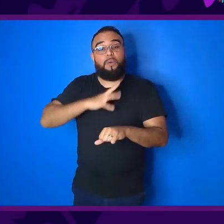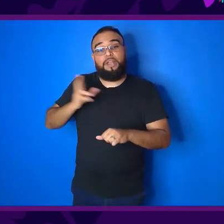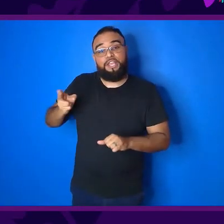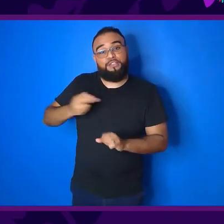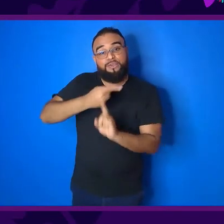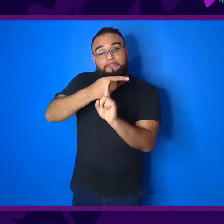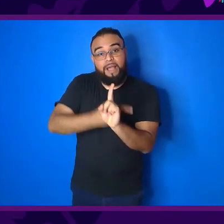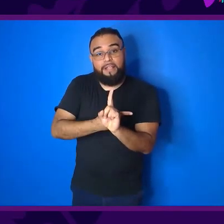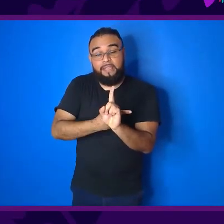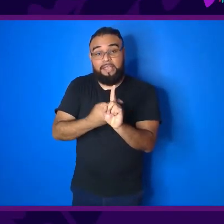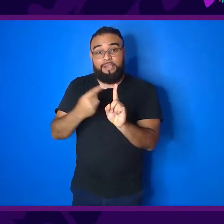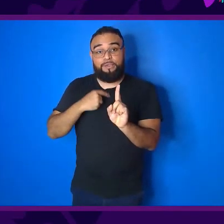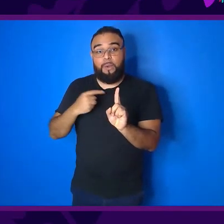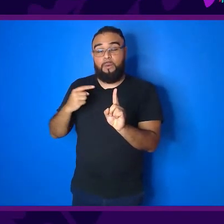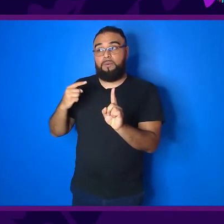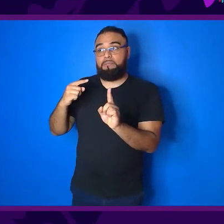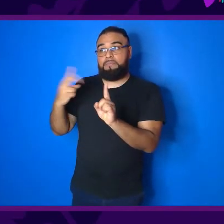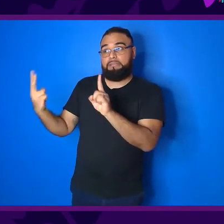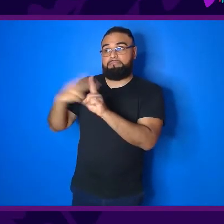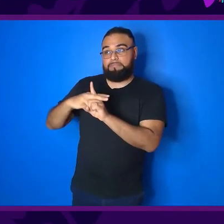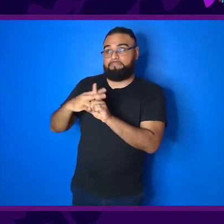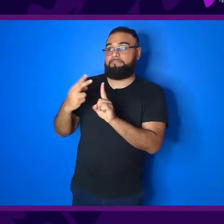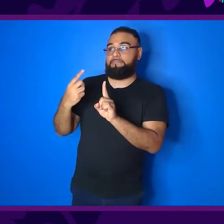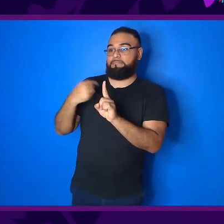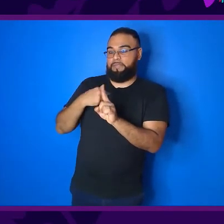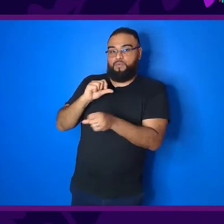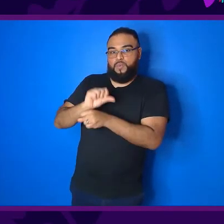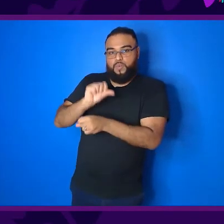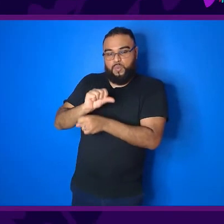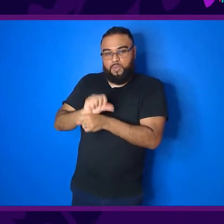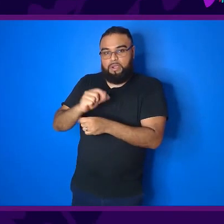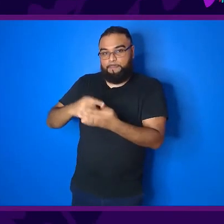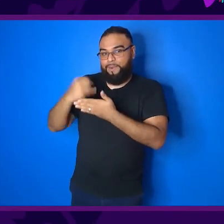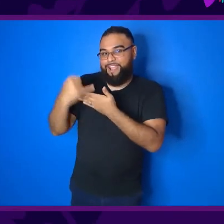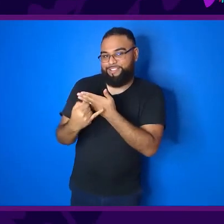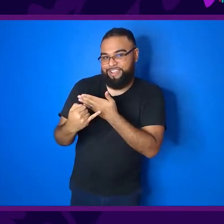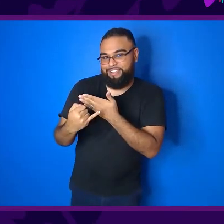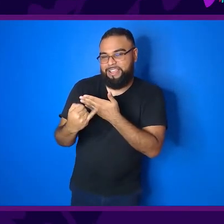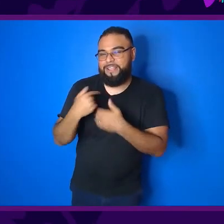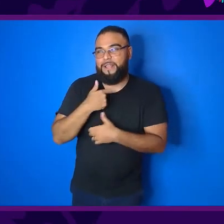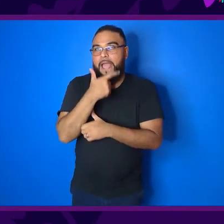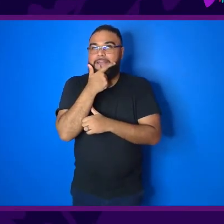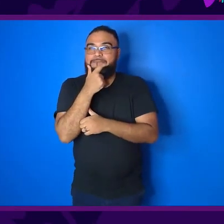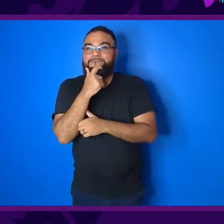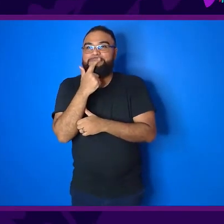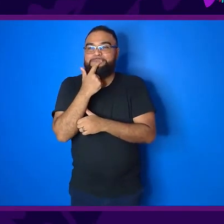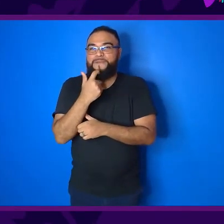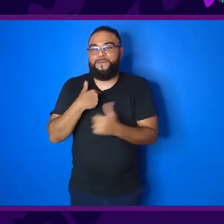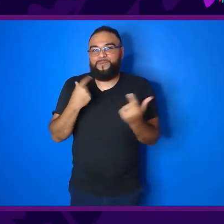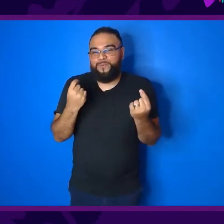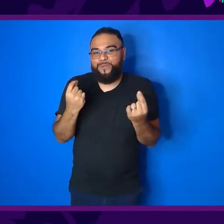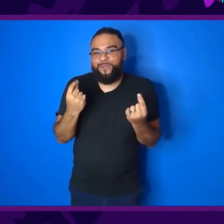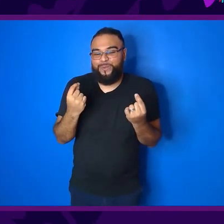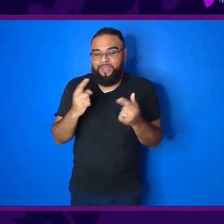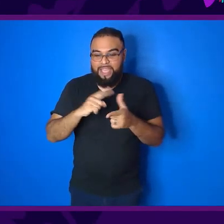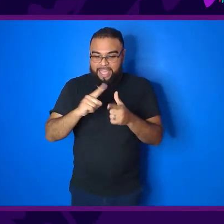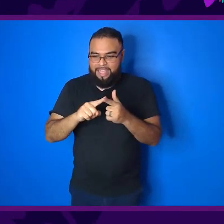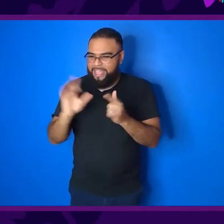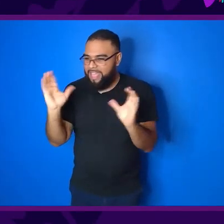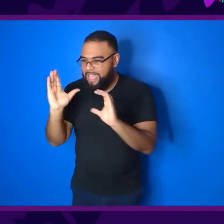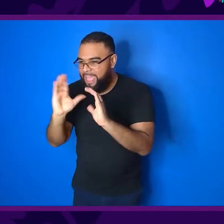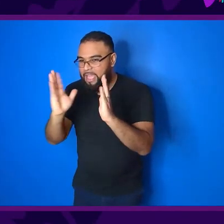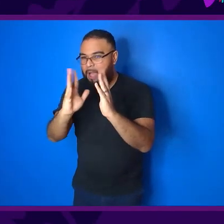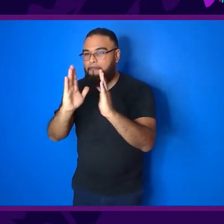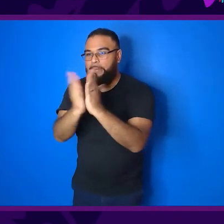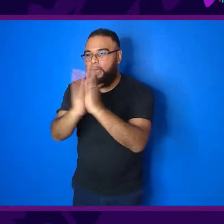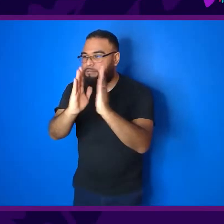for that. So I was choosing who I was gonna do, and then I found a book on Dolores Huerta in